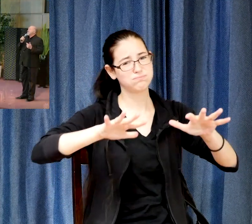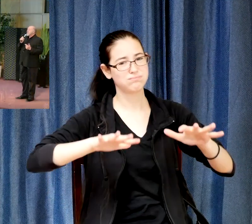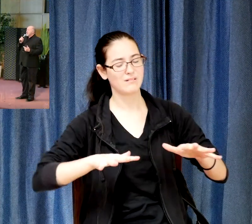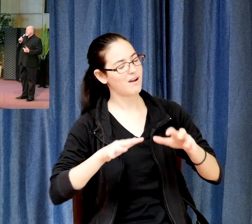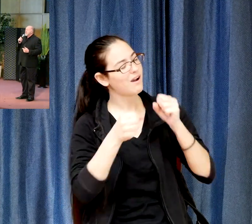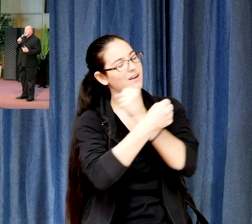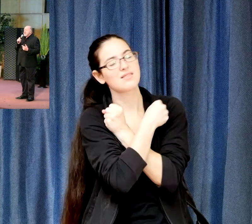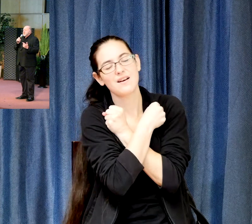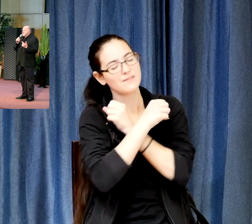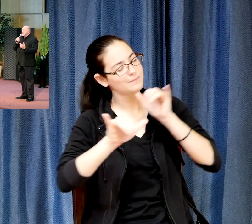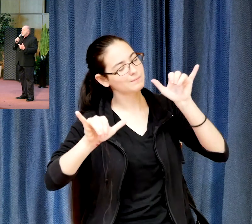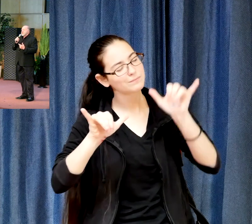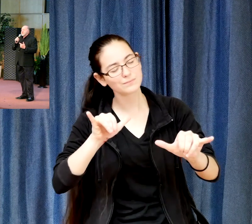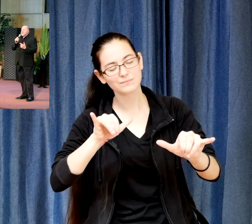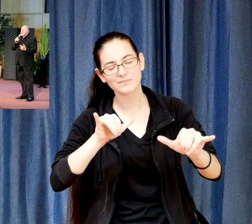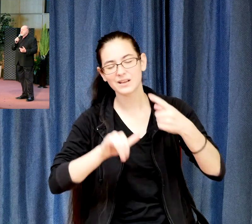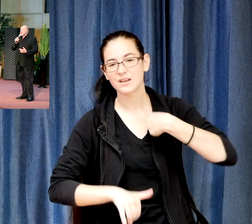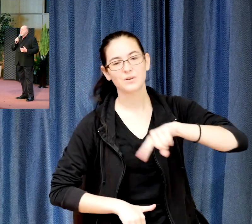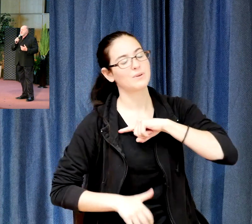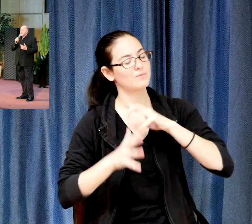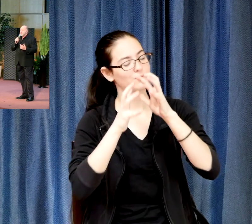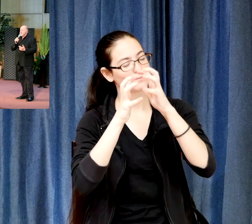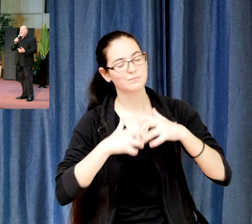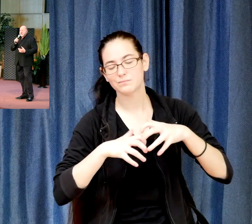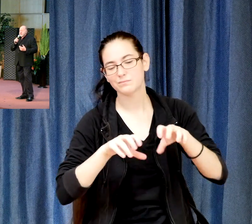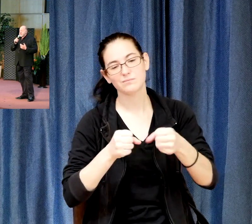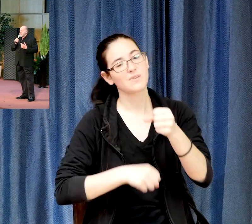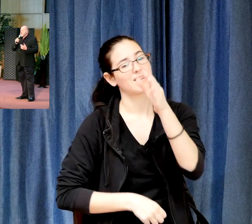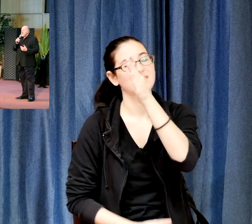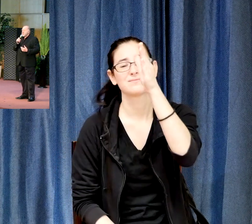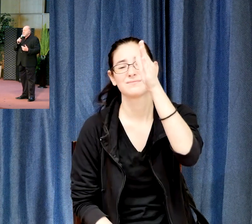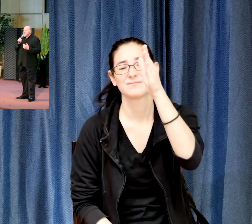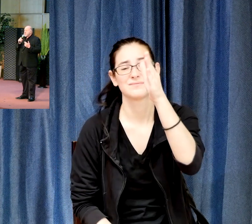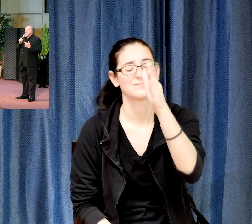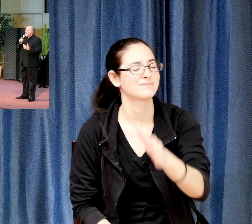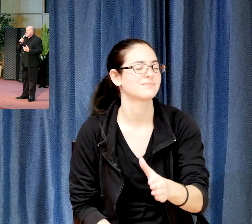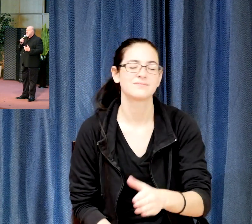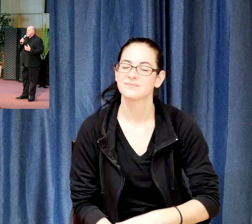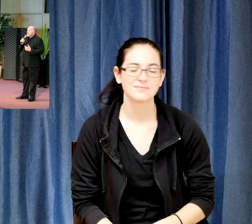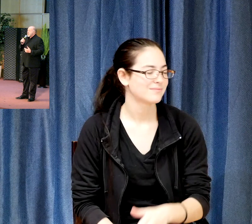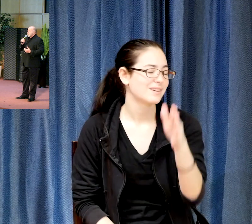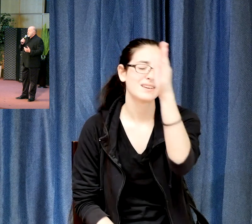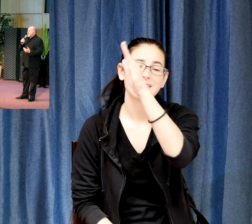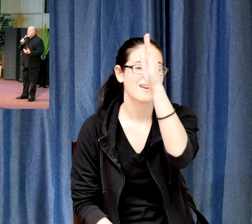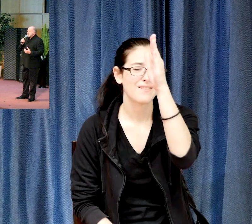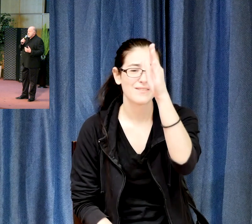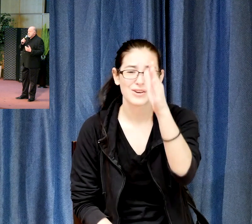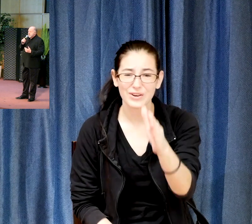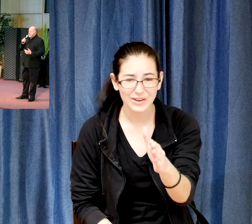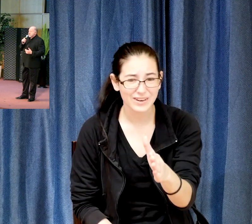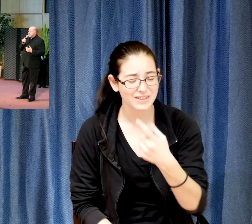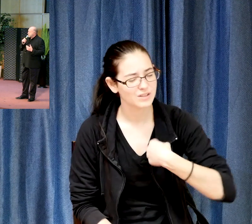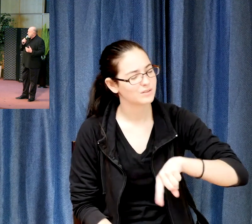will remain. We will never, no, no, never.